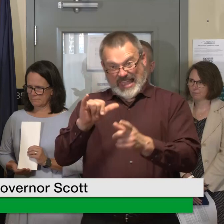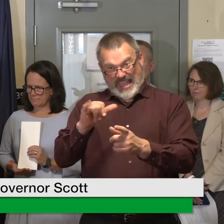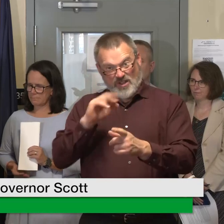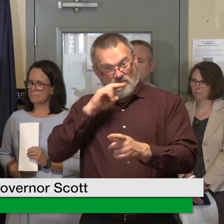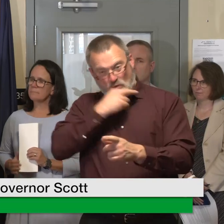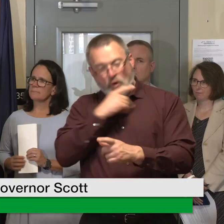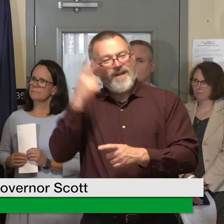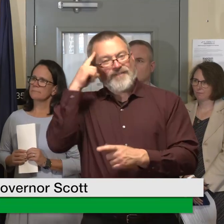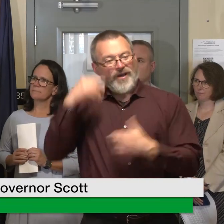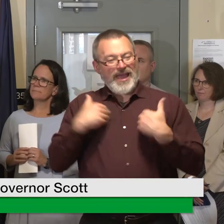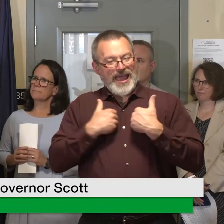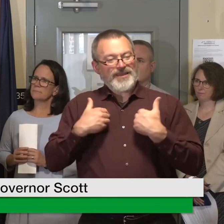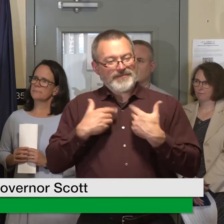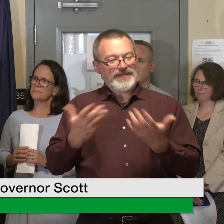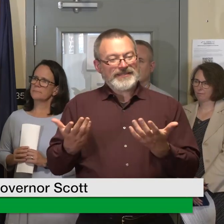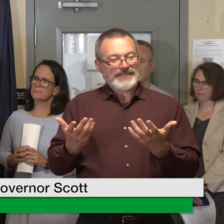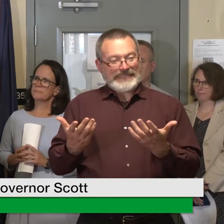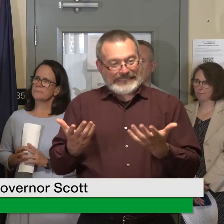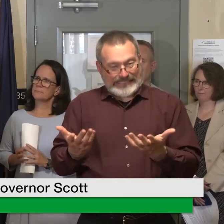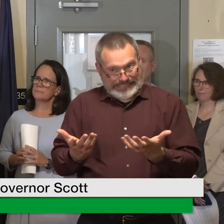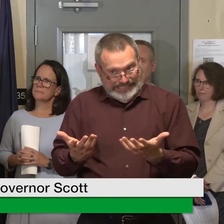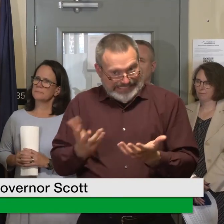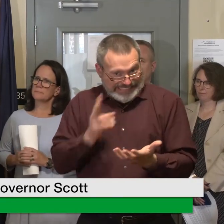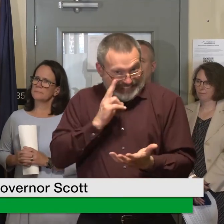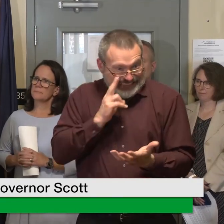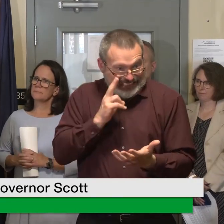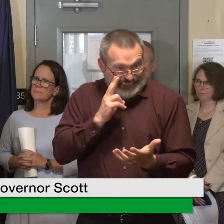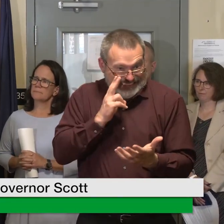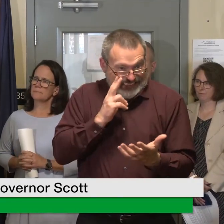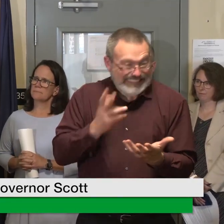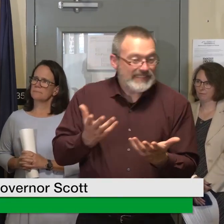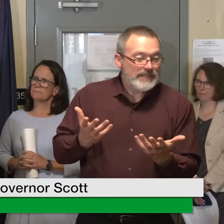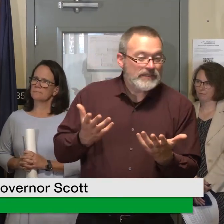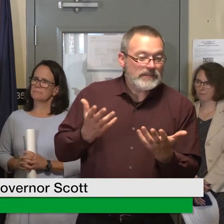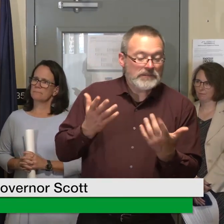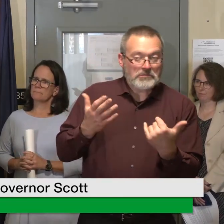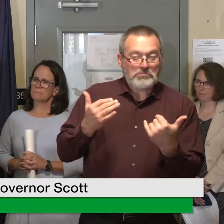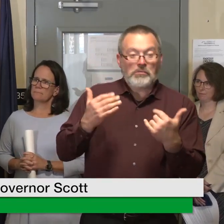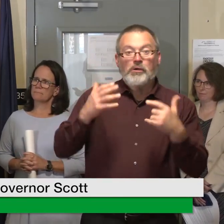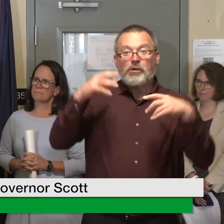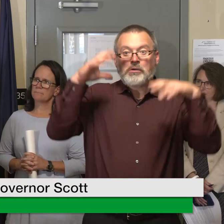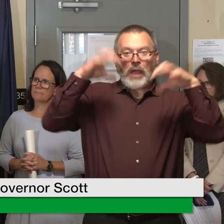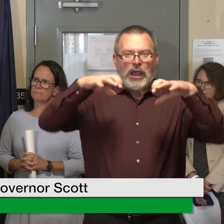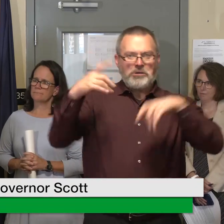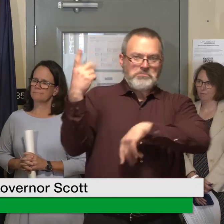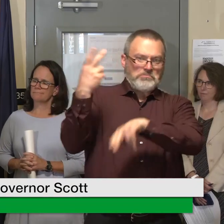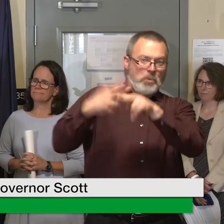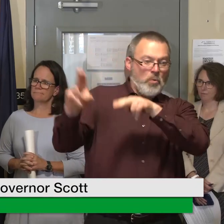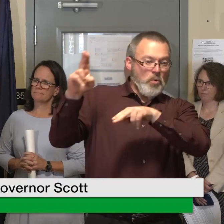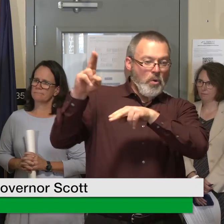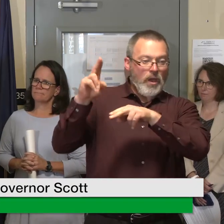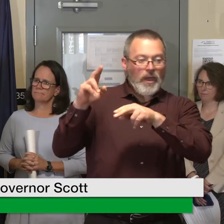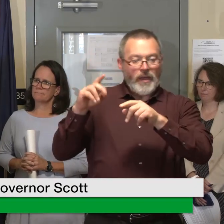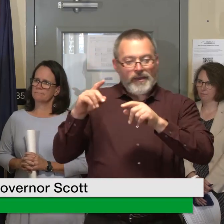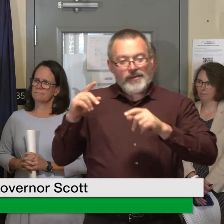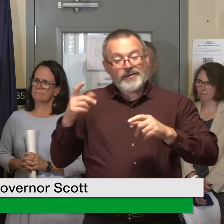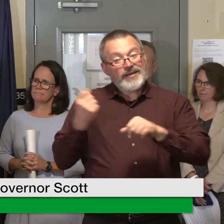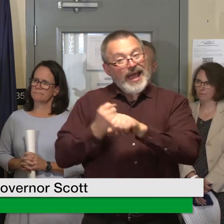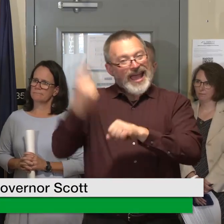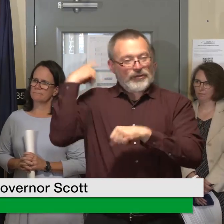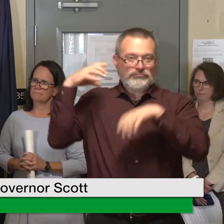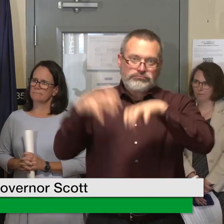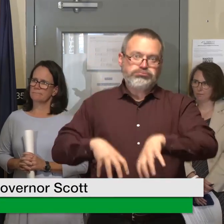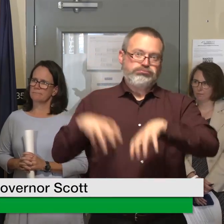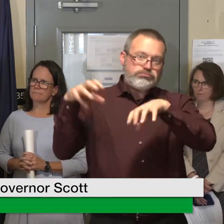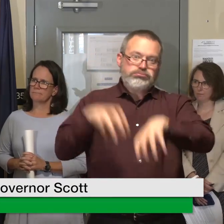back. The weather's been a little bit better than it was last year. If we recall, last year it rained consistently all the time. Some of it wasn't